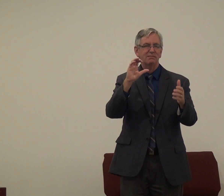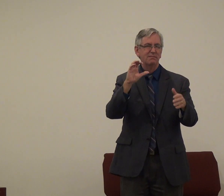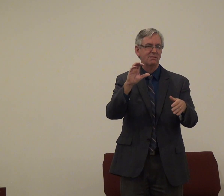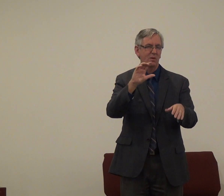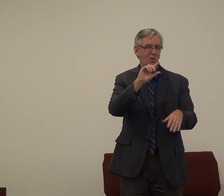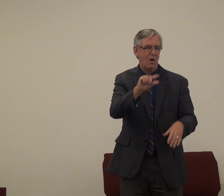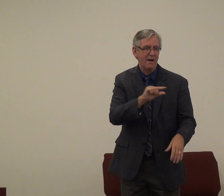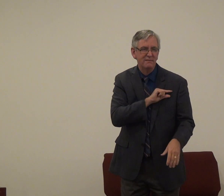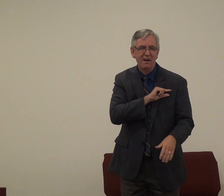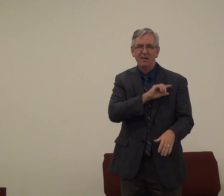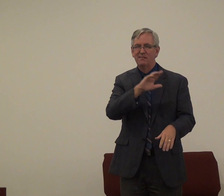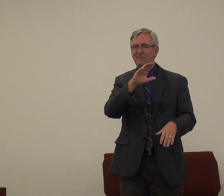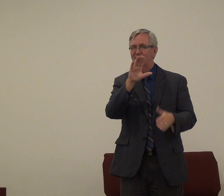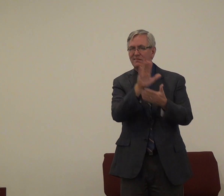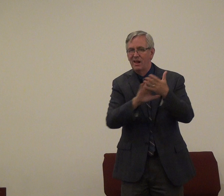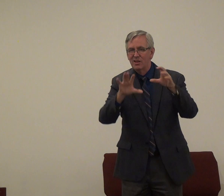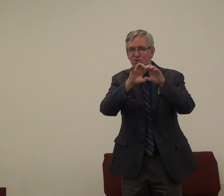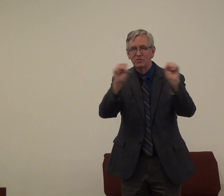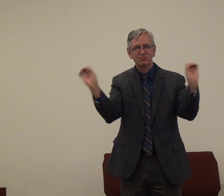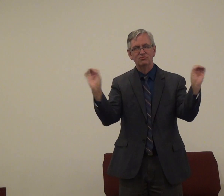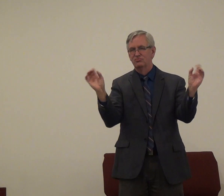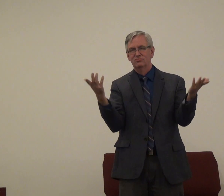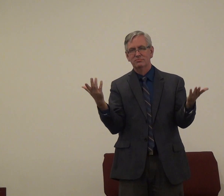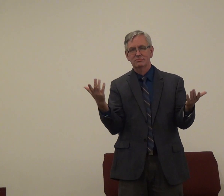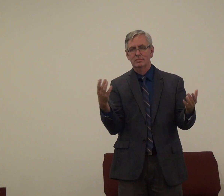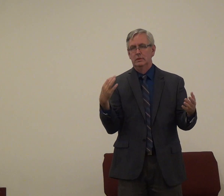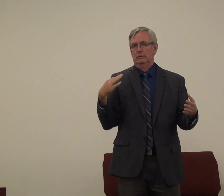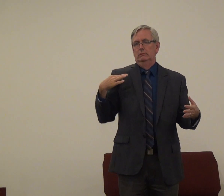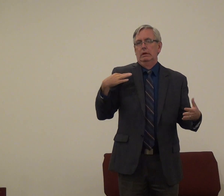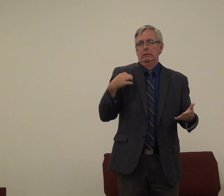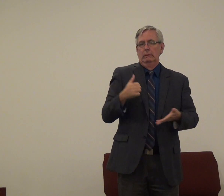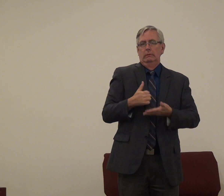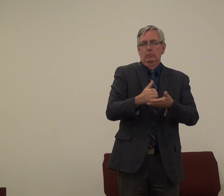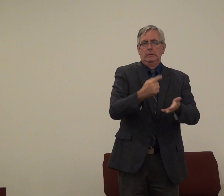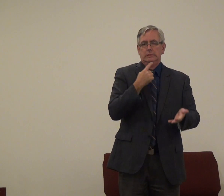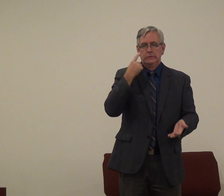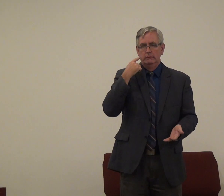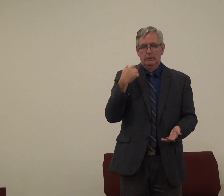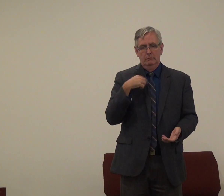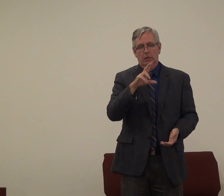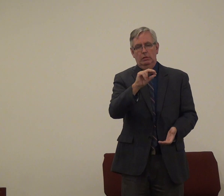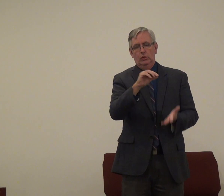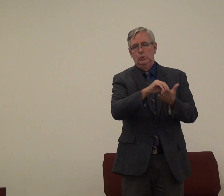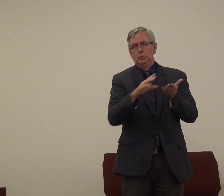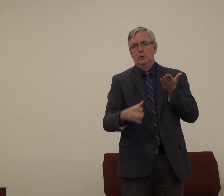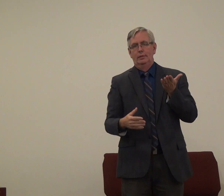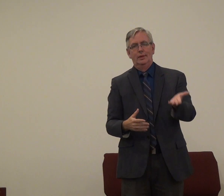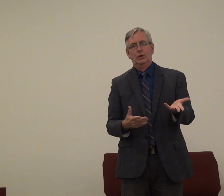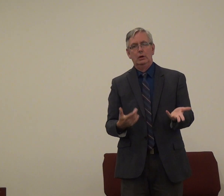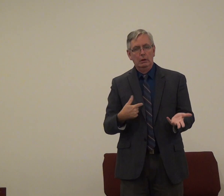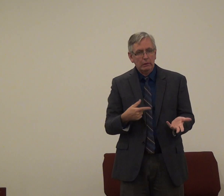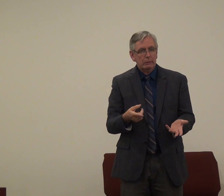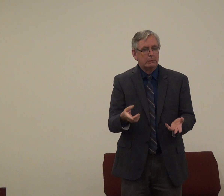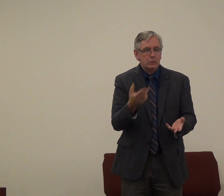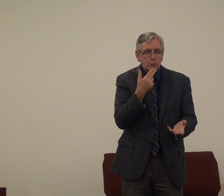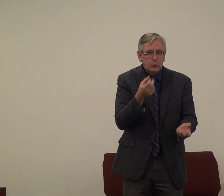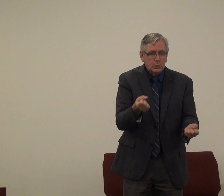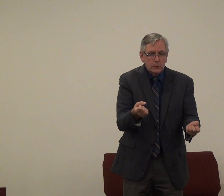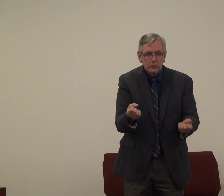no certified teachers there, no qualified teachers, nobody with a degree. They're all volunteers helping the deaf, about 30 students.